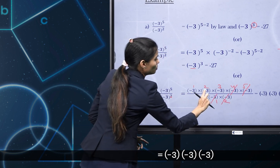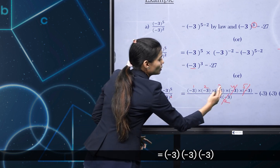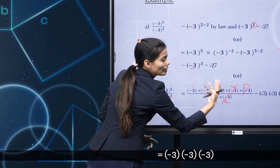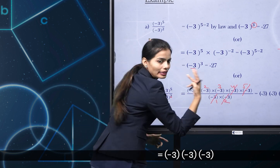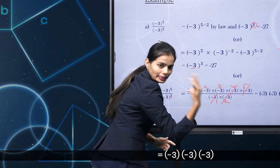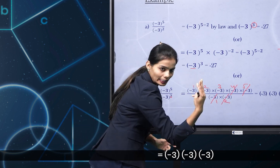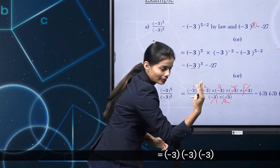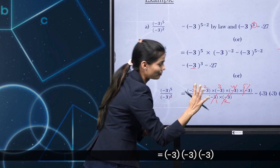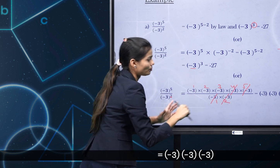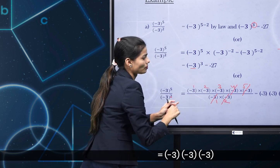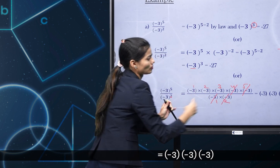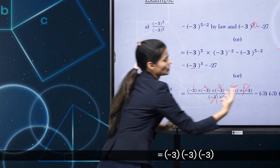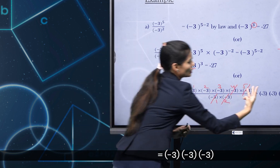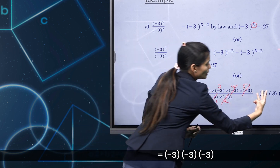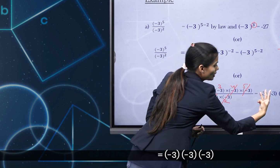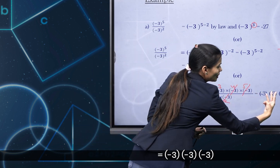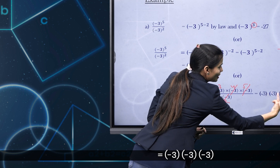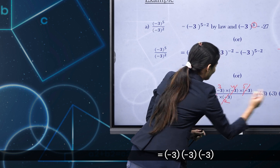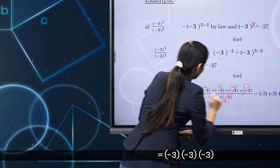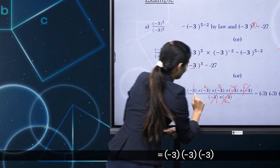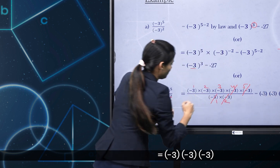is equal to minus 3 minus 3 minus 3